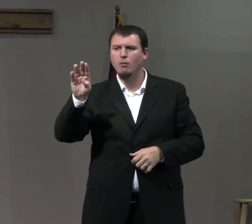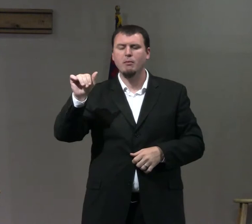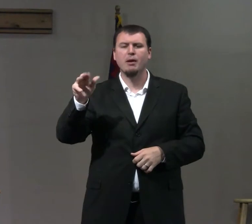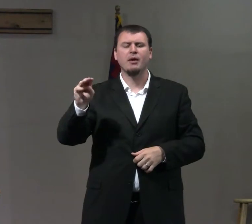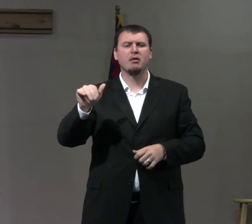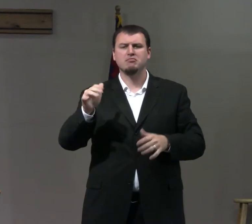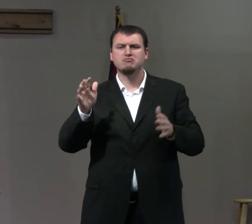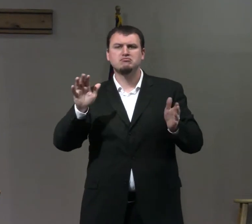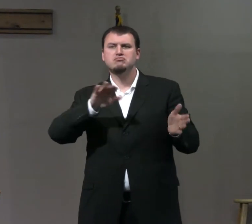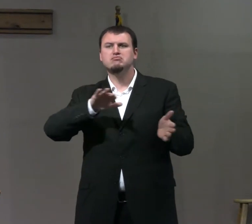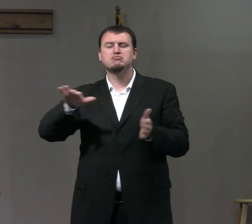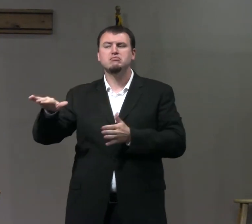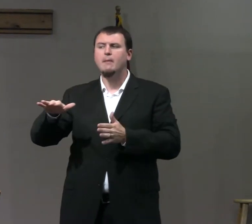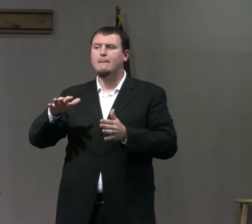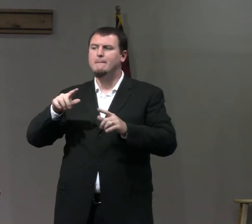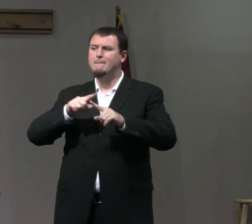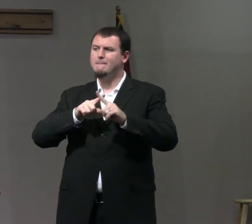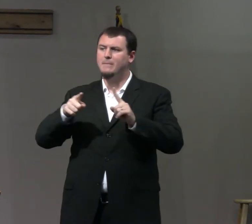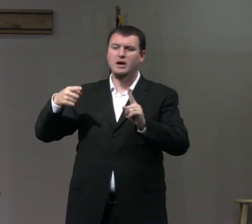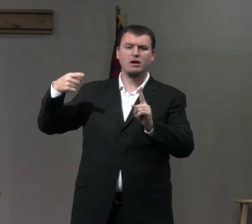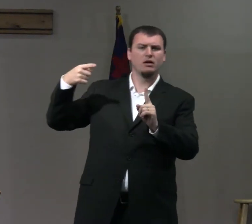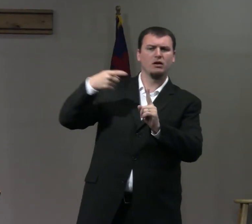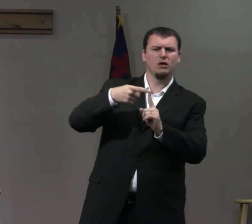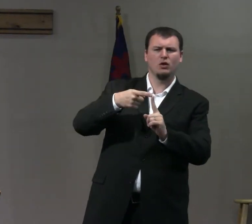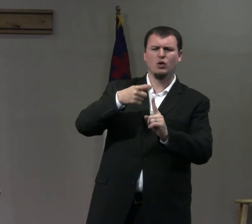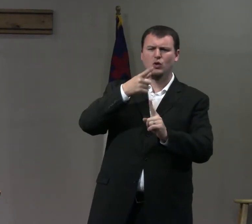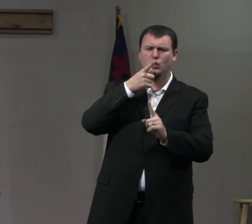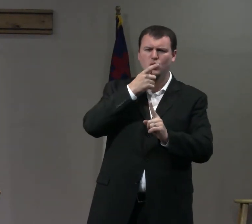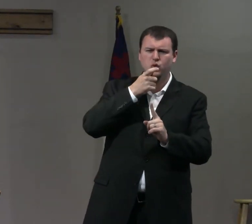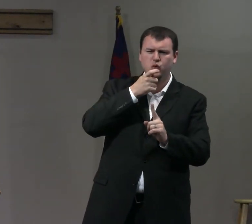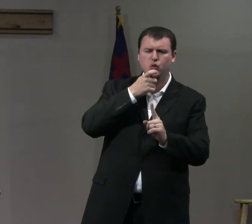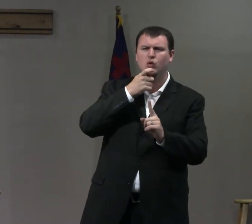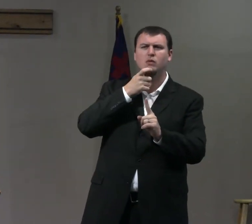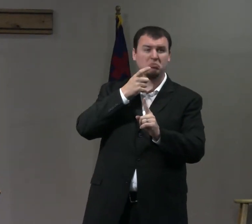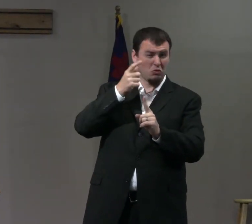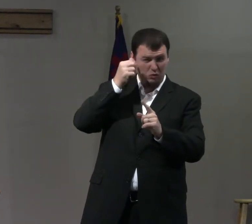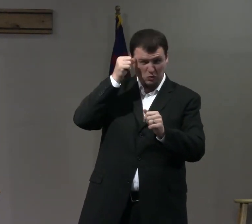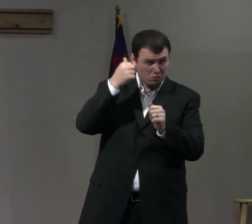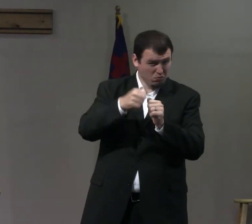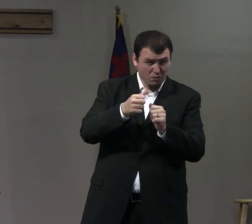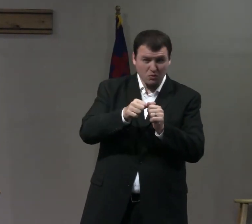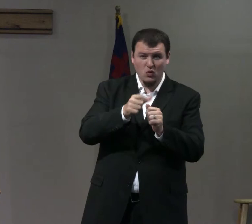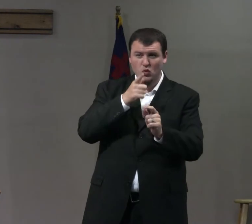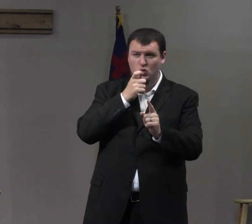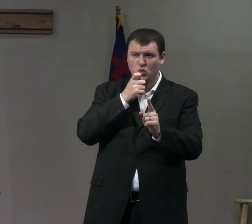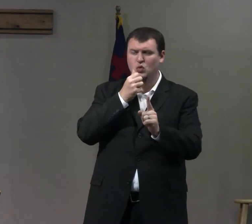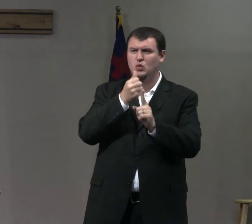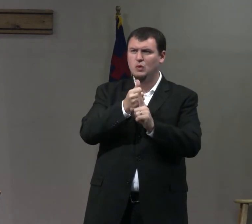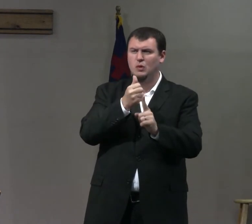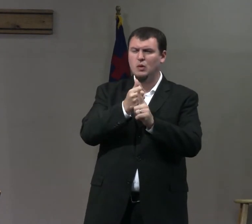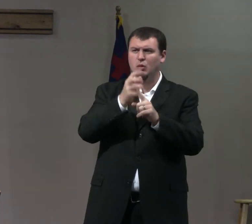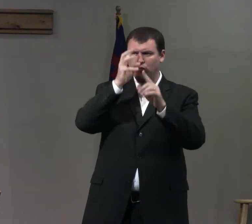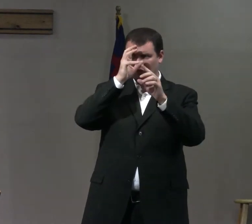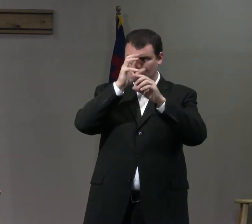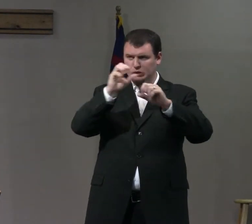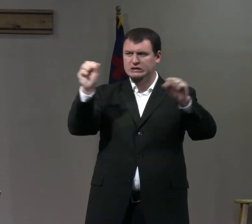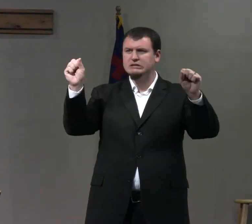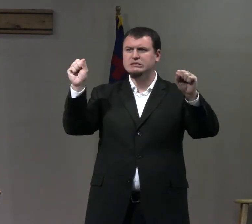Right now, our President Obama, I'm not talking specifically about him, but as